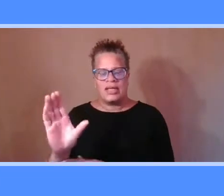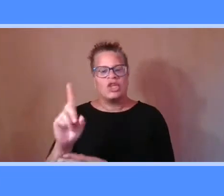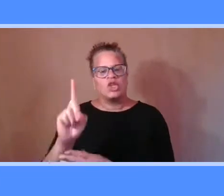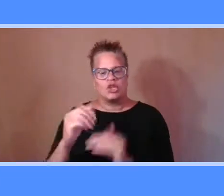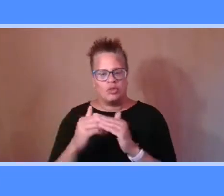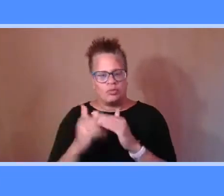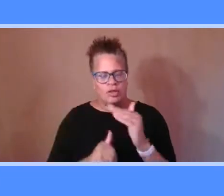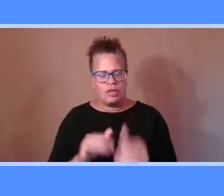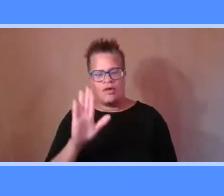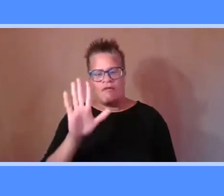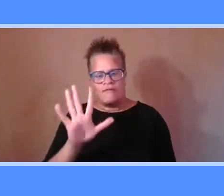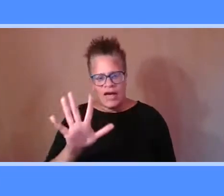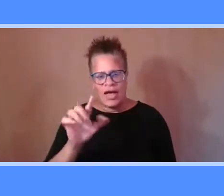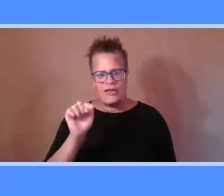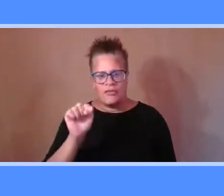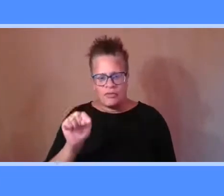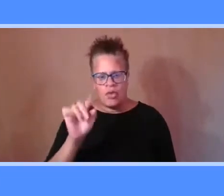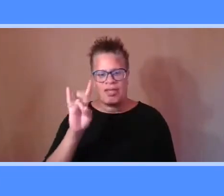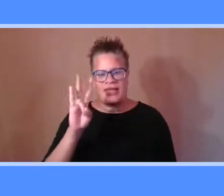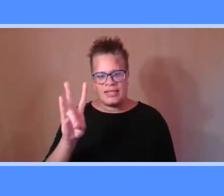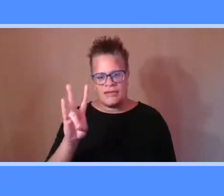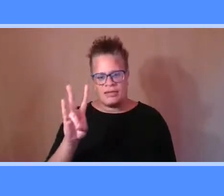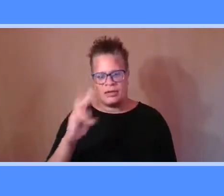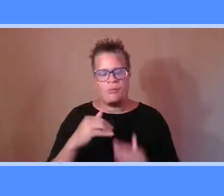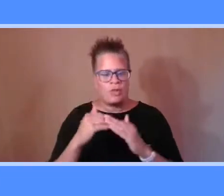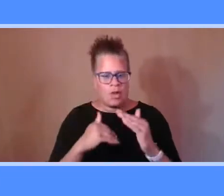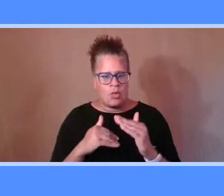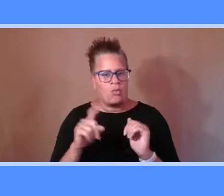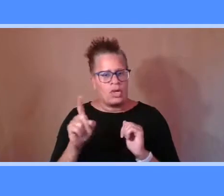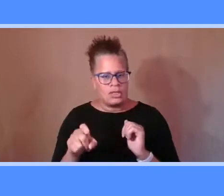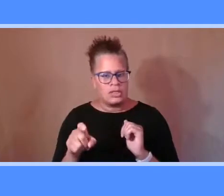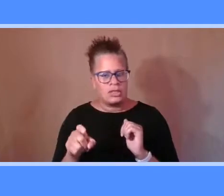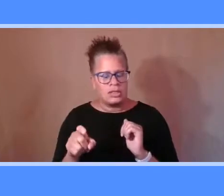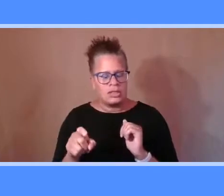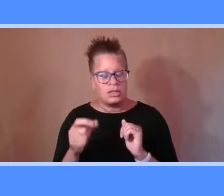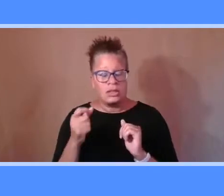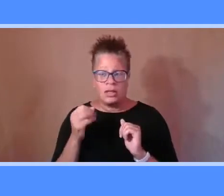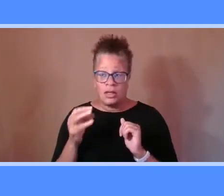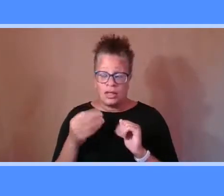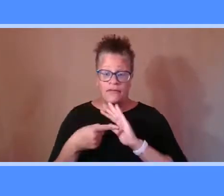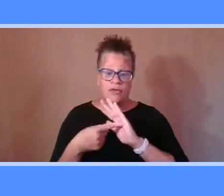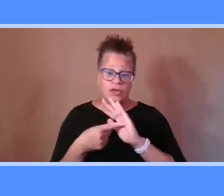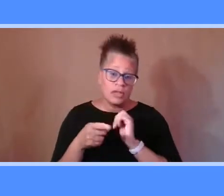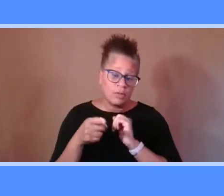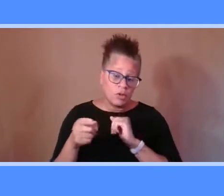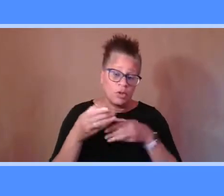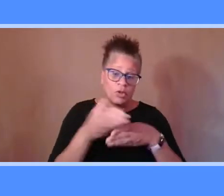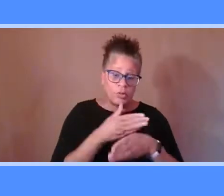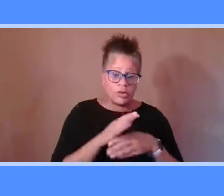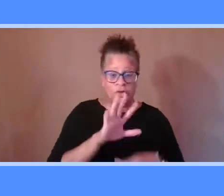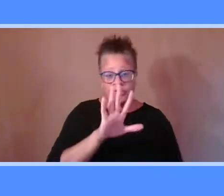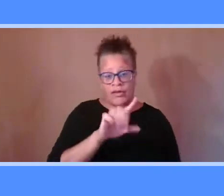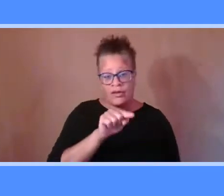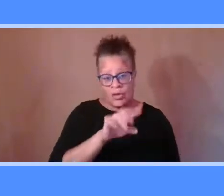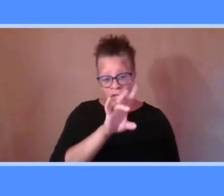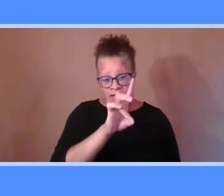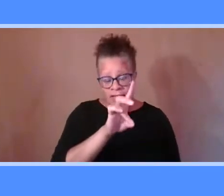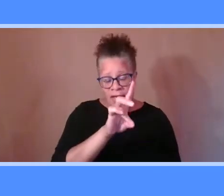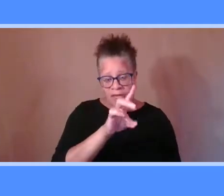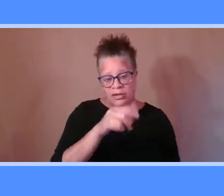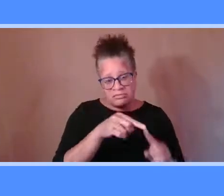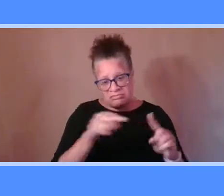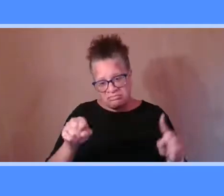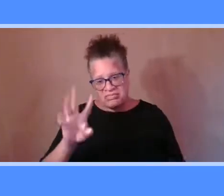below 5.7. So it should be below that. If you are anywhere between 5.7